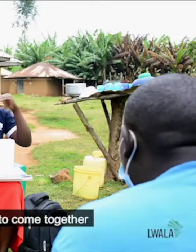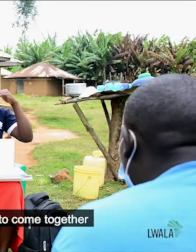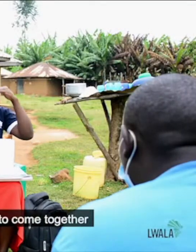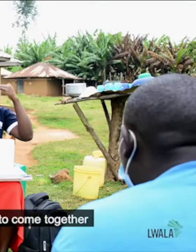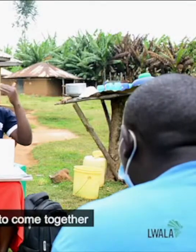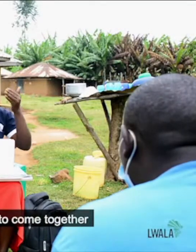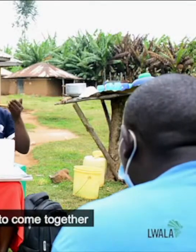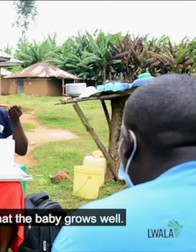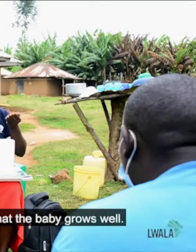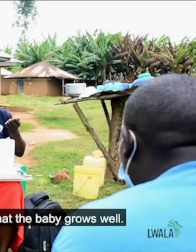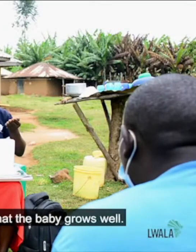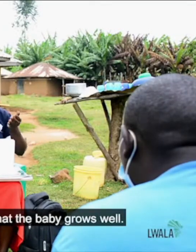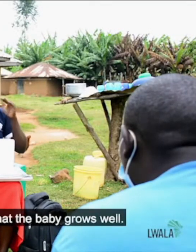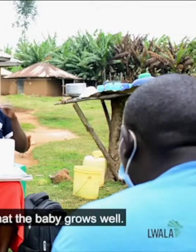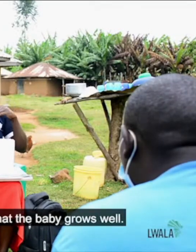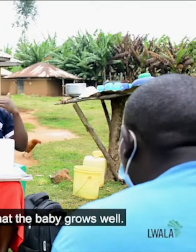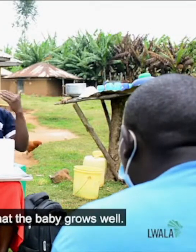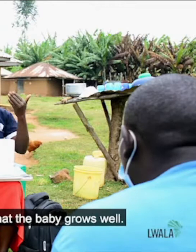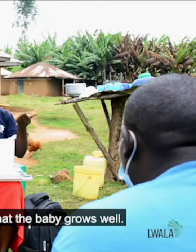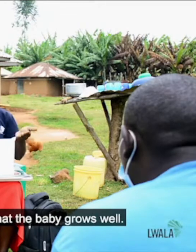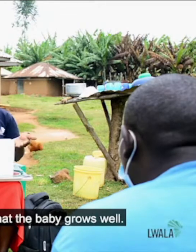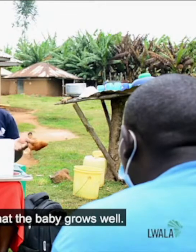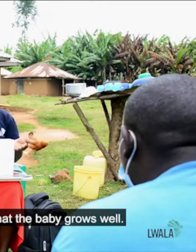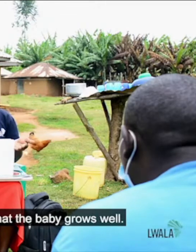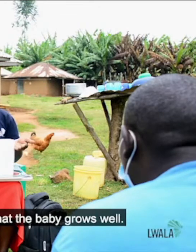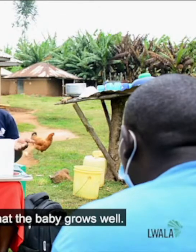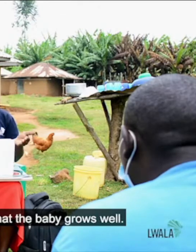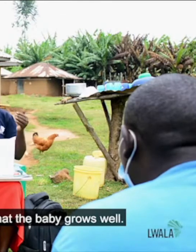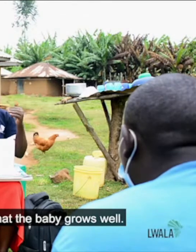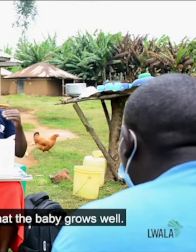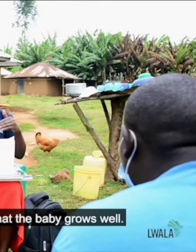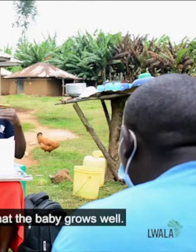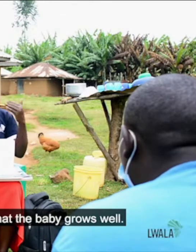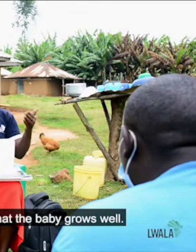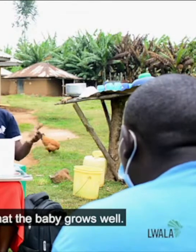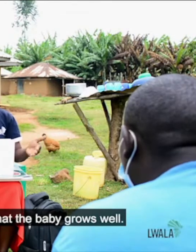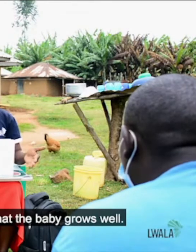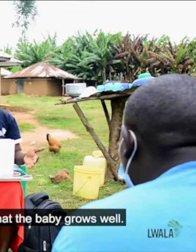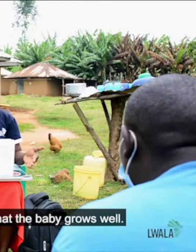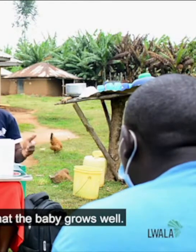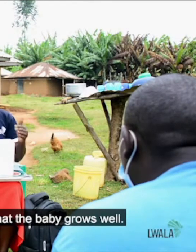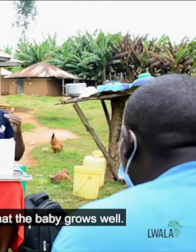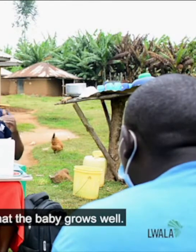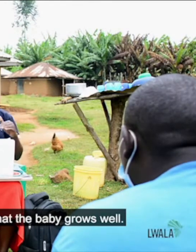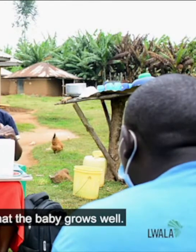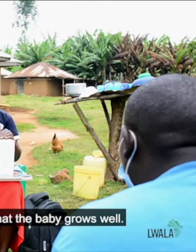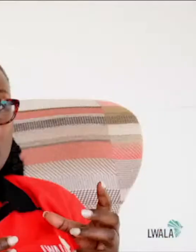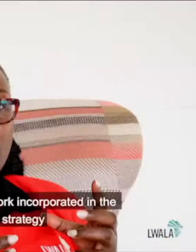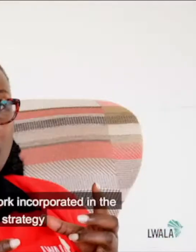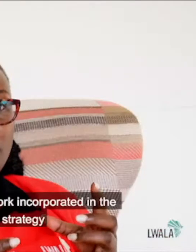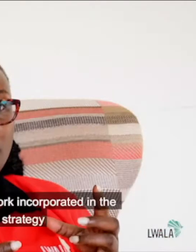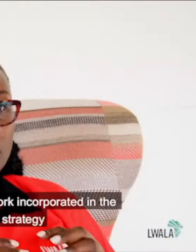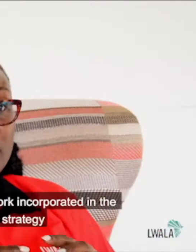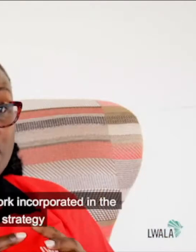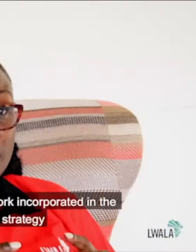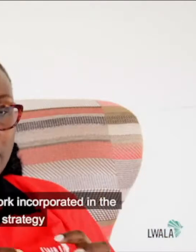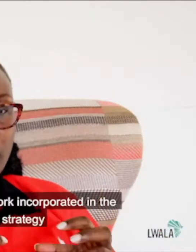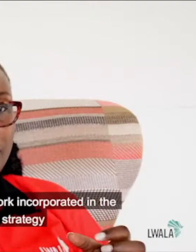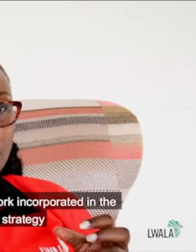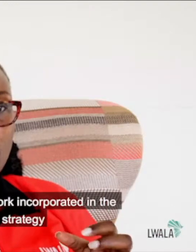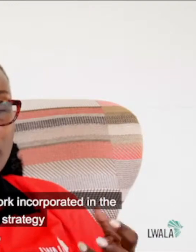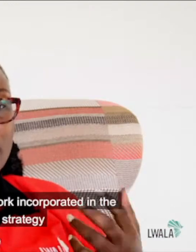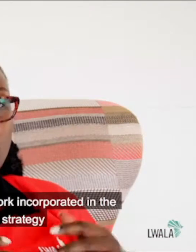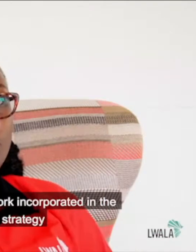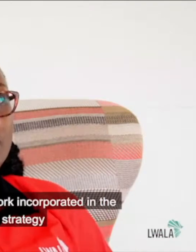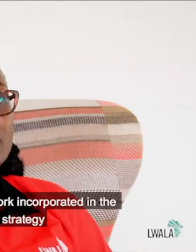mi wariure e tich kanyakla mondo mi dongo mar nyathi obed makare. We have nurturing